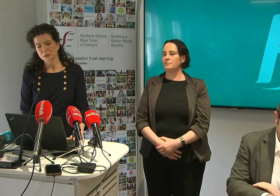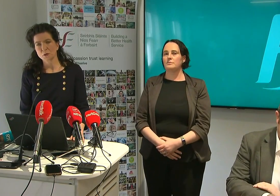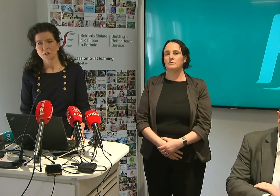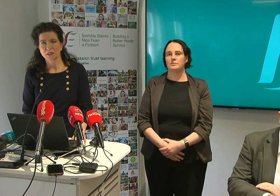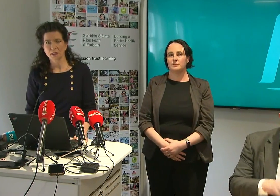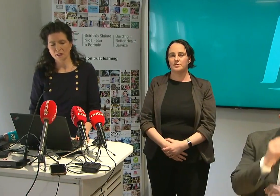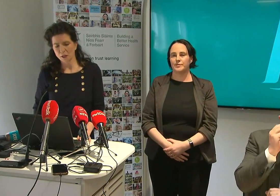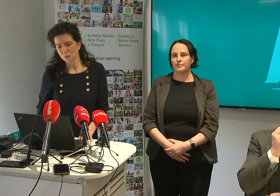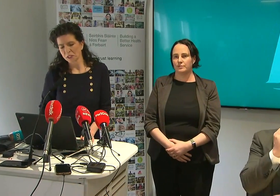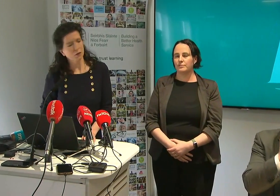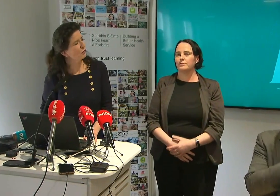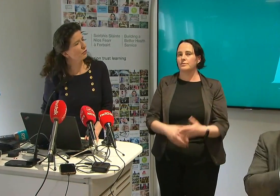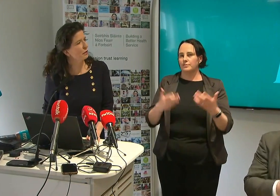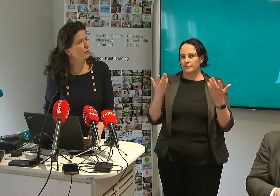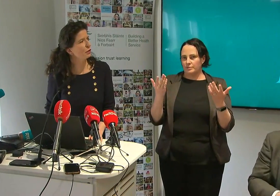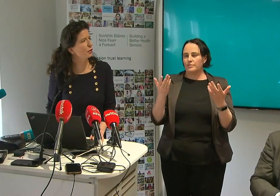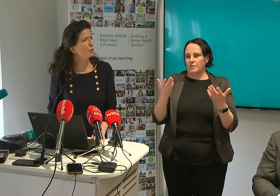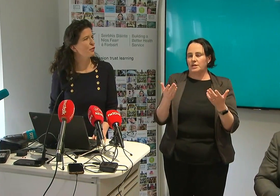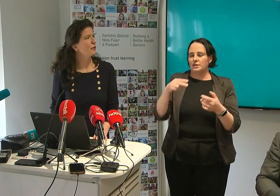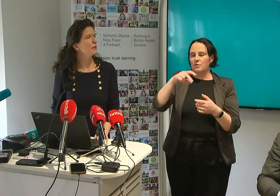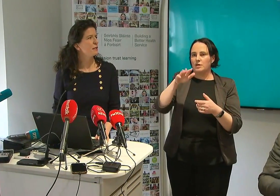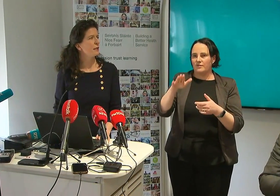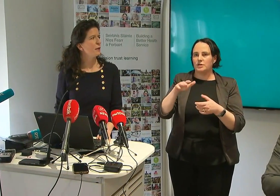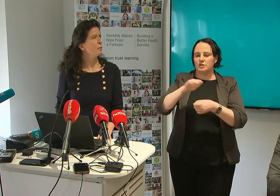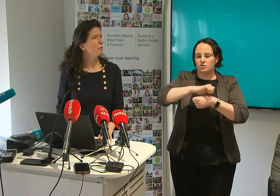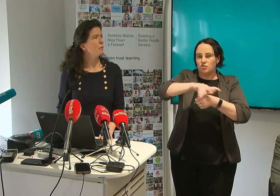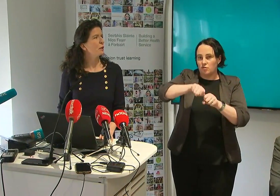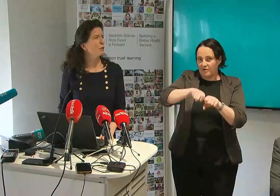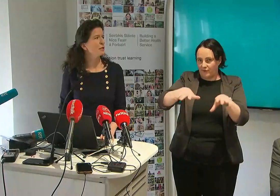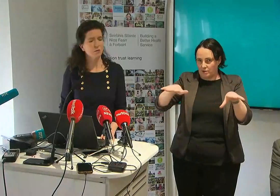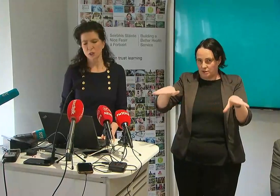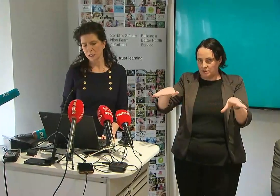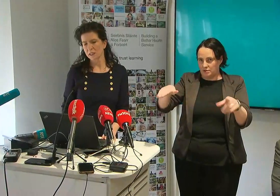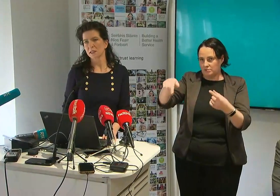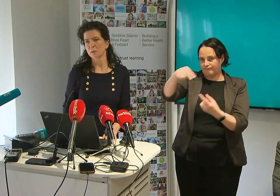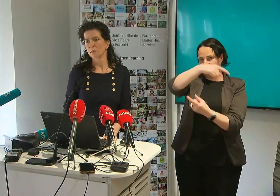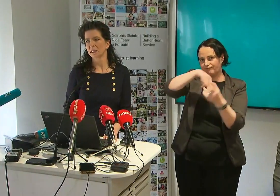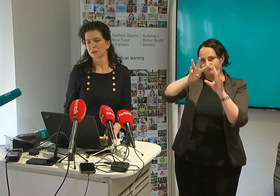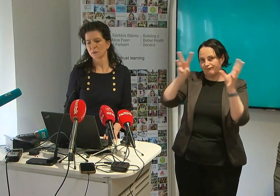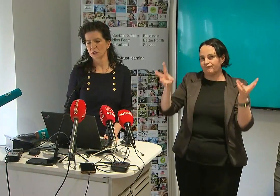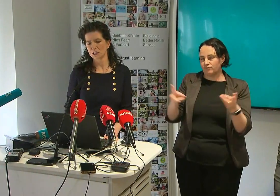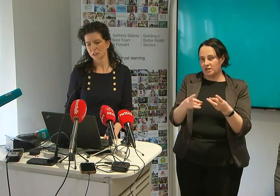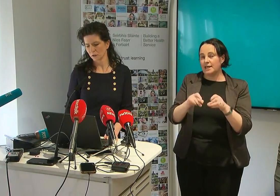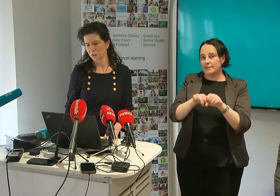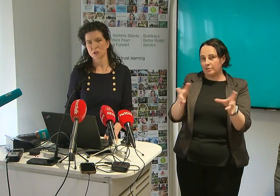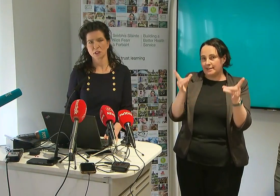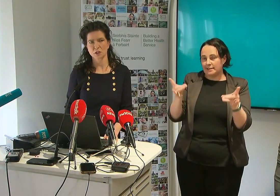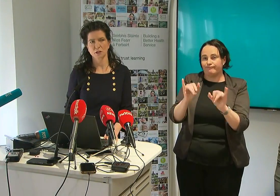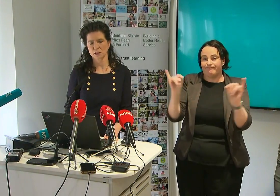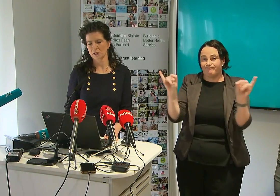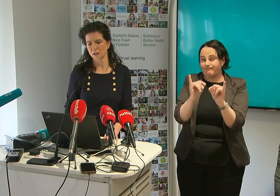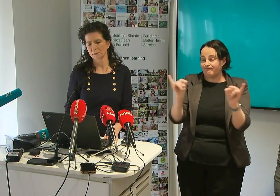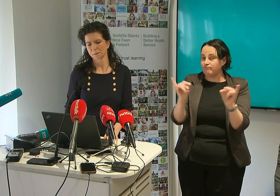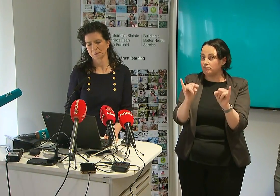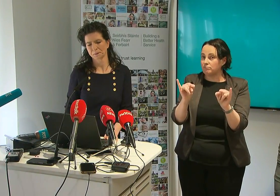Okay, so the outbreak of novel coronavirus across the world is a public health emergency of